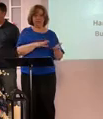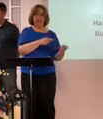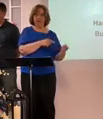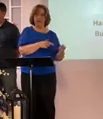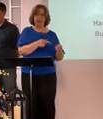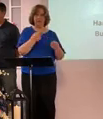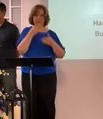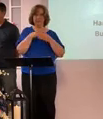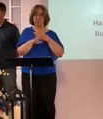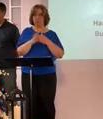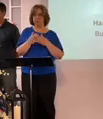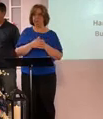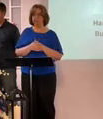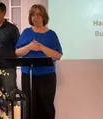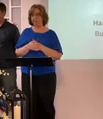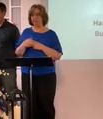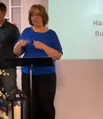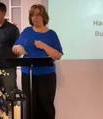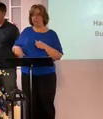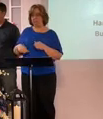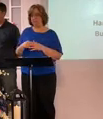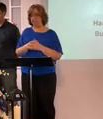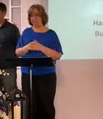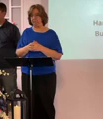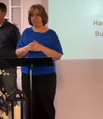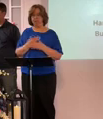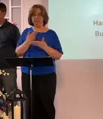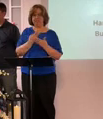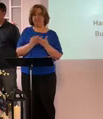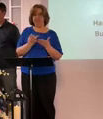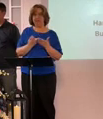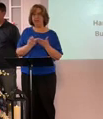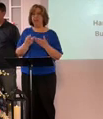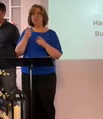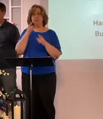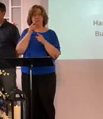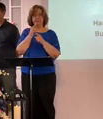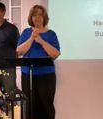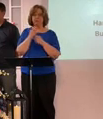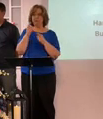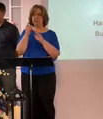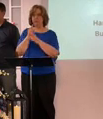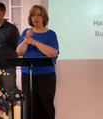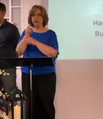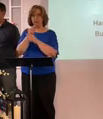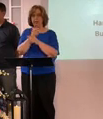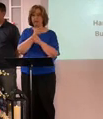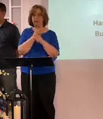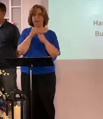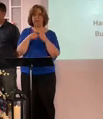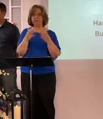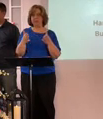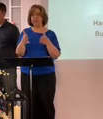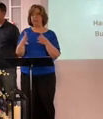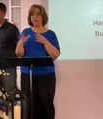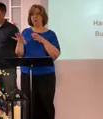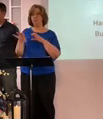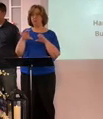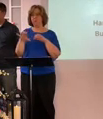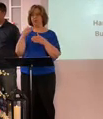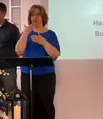it was just the right doctor and the right people and the right everything just to make us feel comfortable and knowing